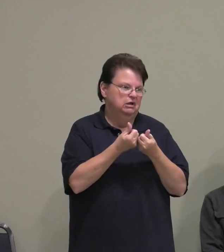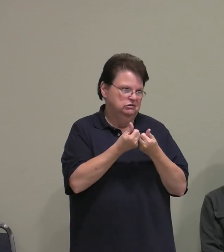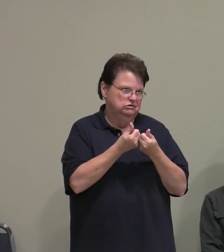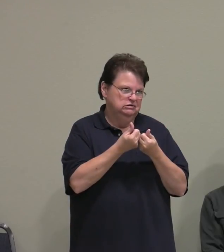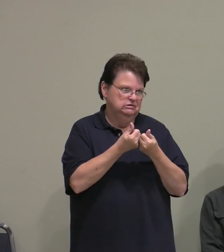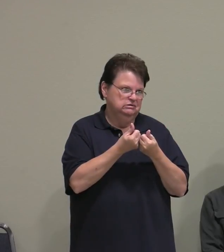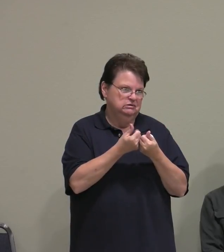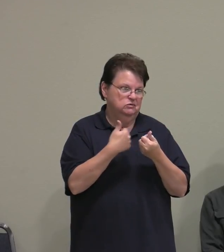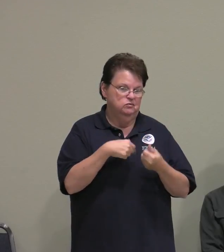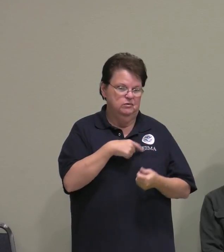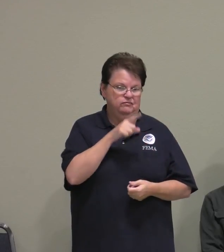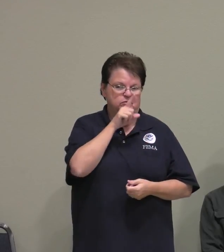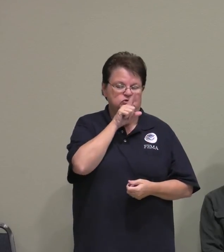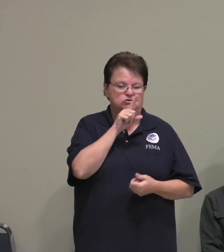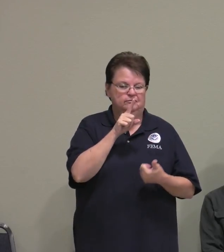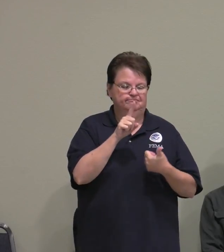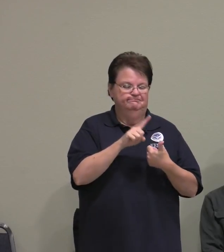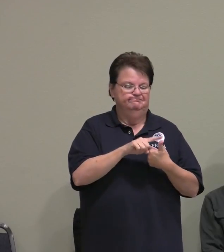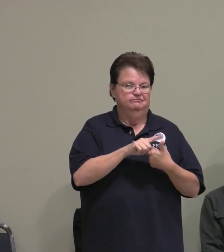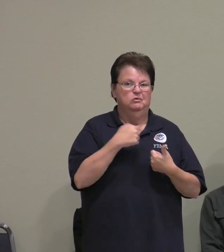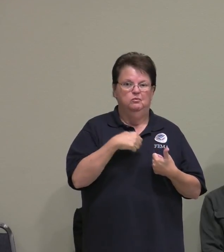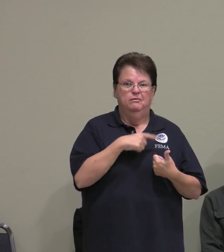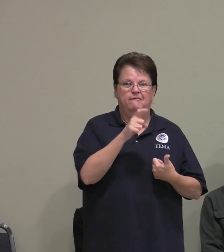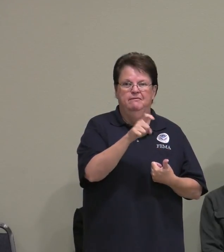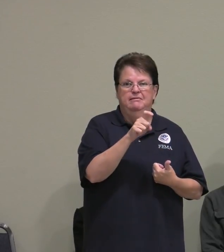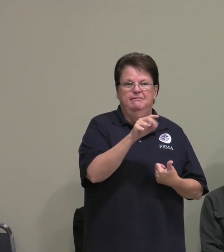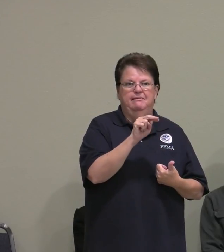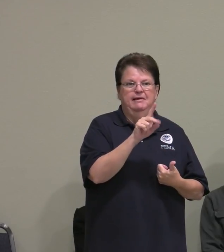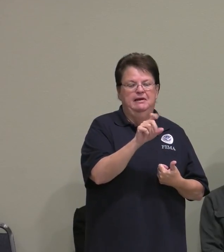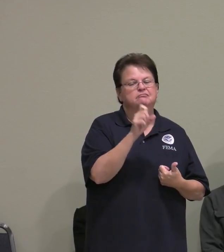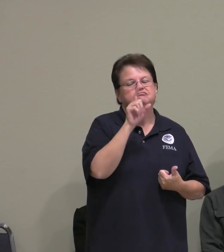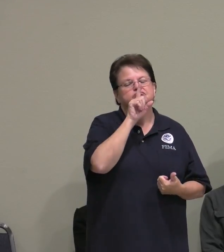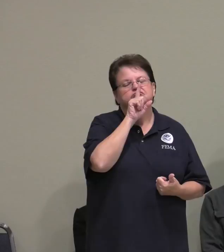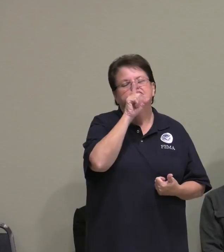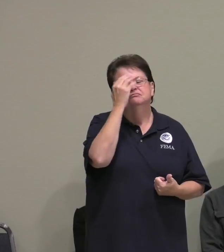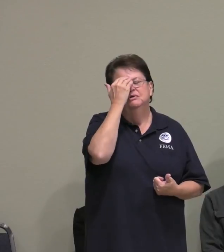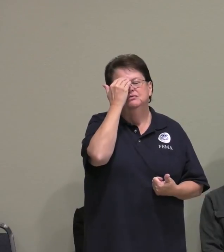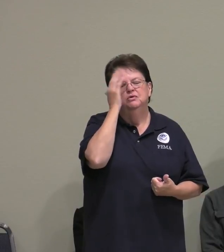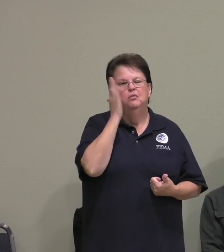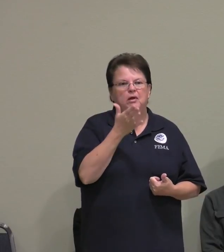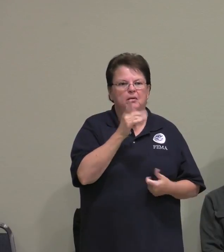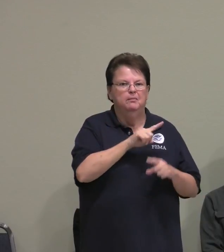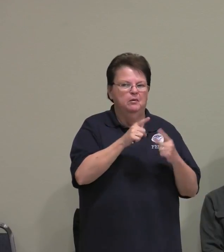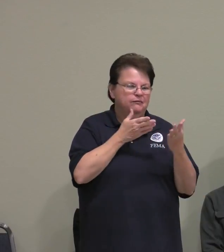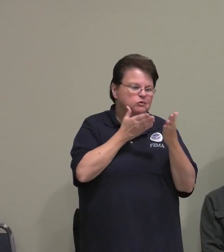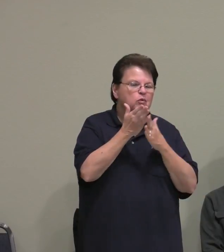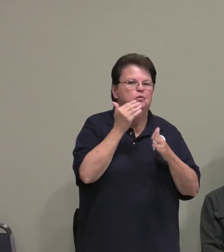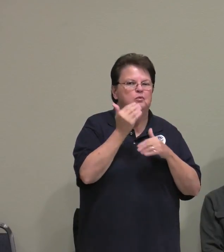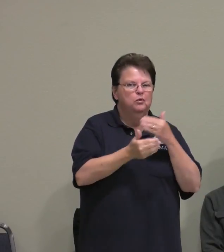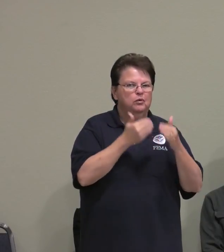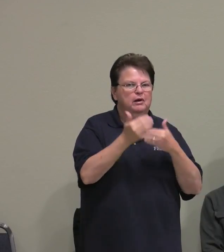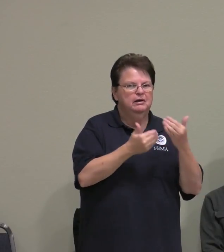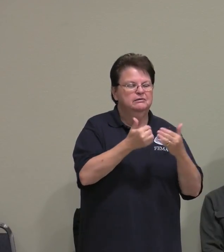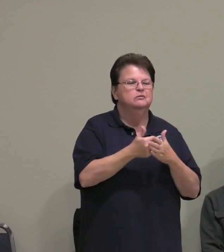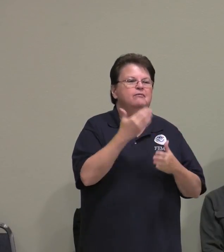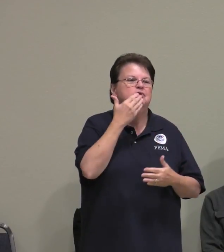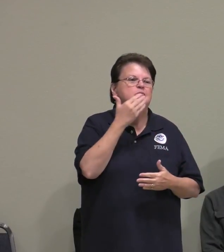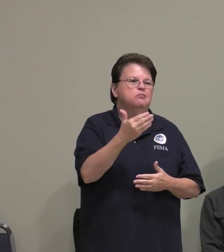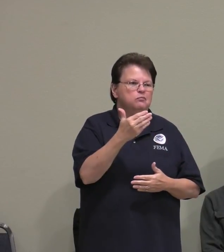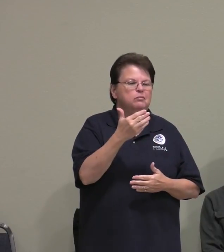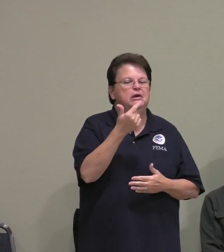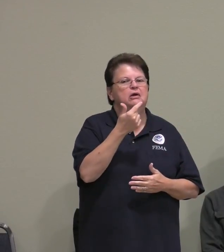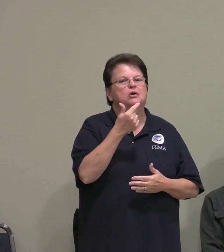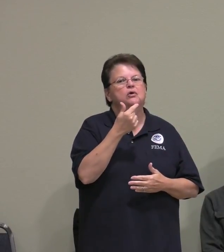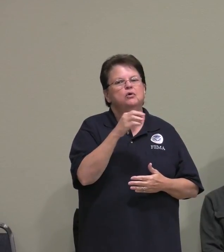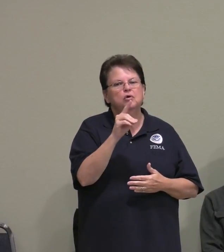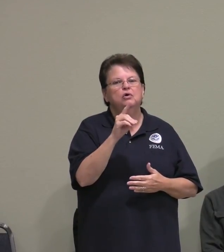We have to ensure that, one, that there's a need. I know there will be a need, but we have to go through that process. We have to be good stewards of your